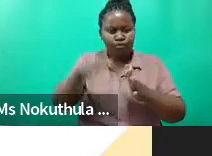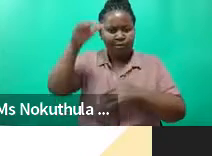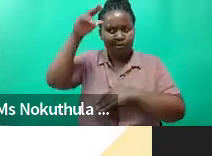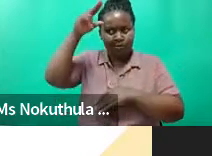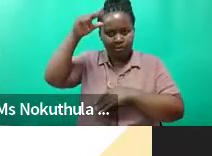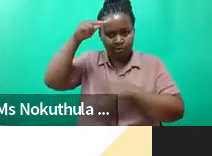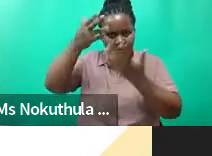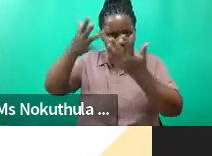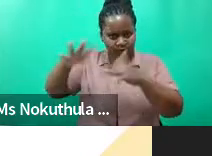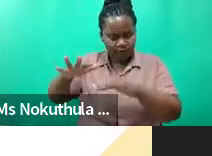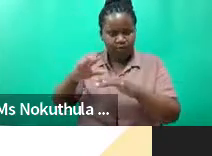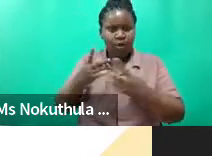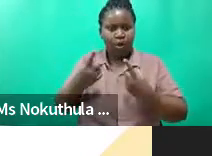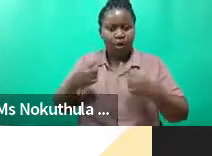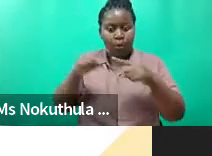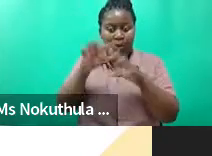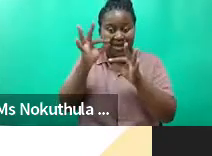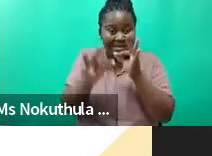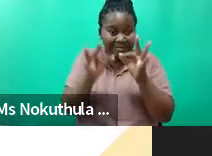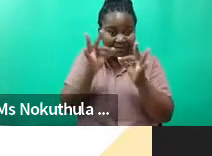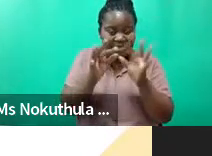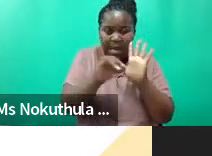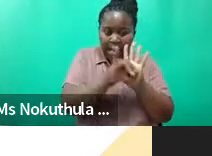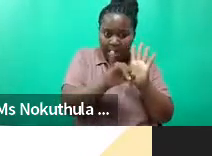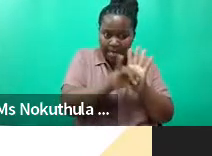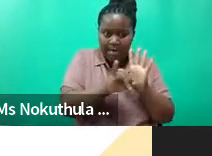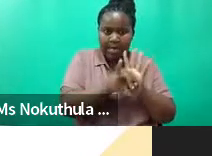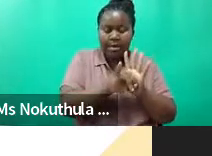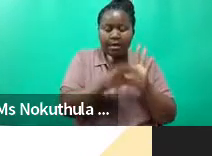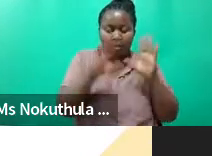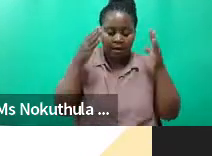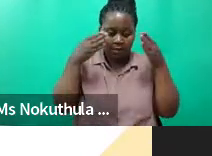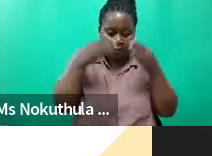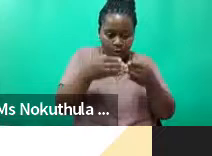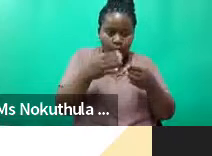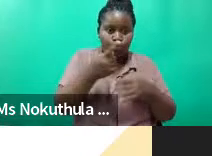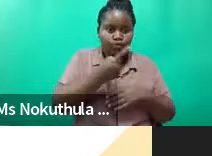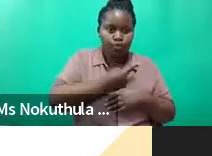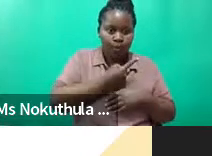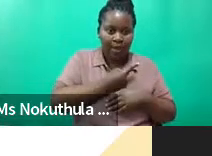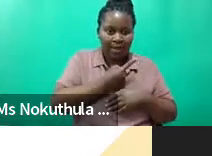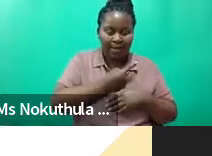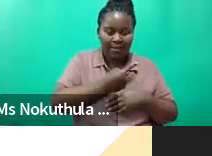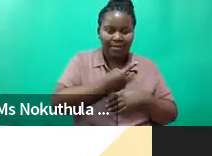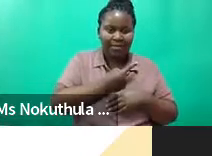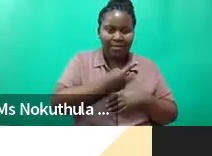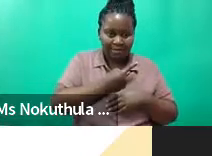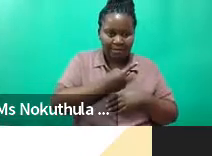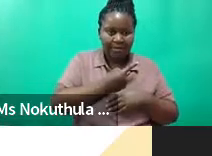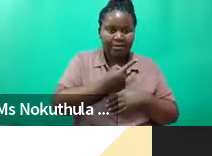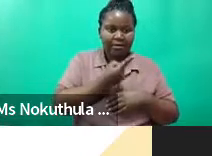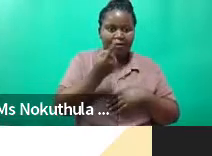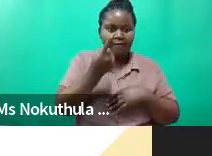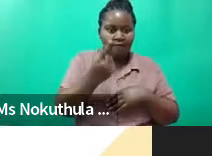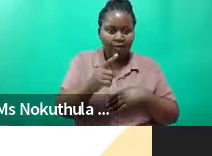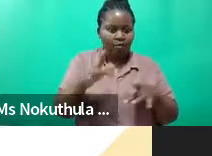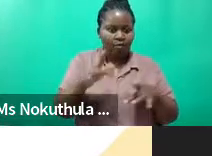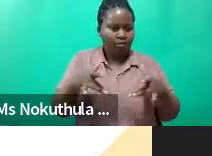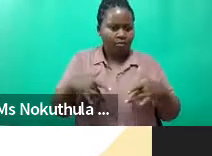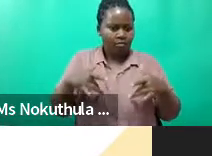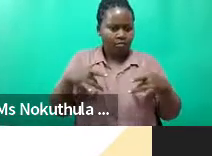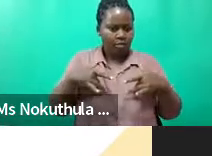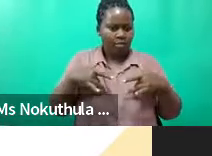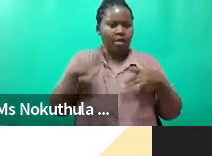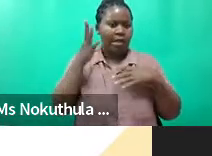but we specifically identify with this approach because it centers the lived experience of the person